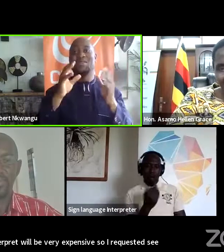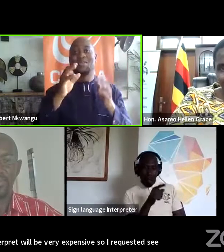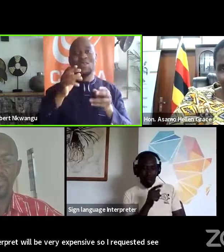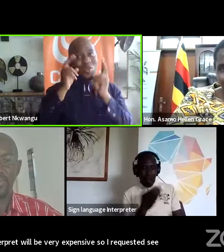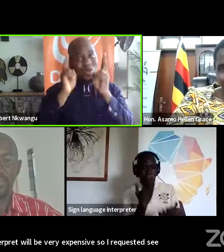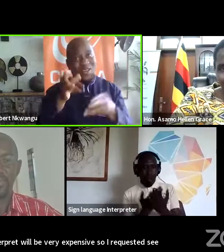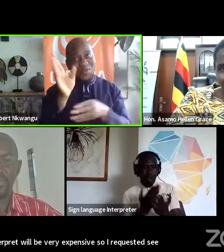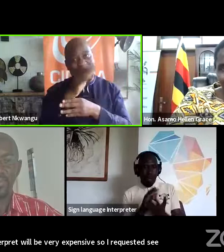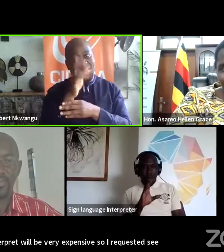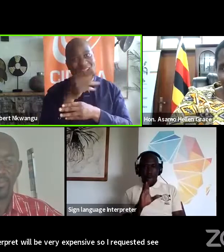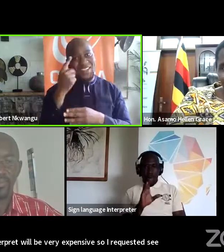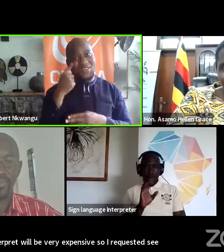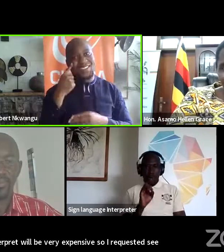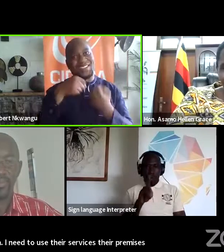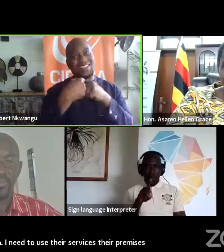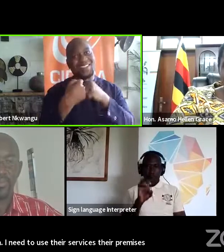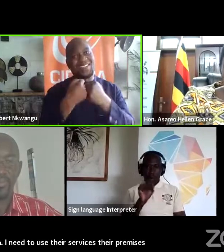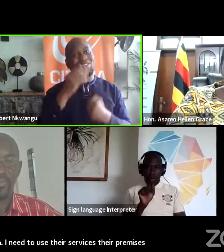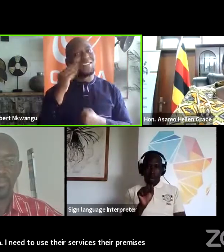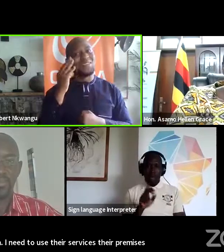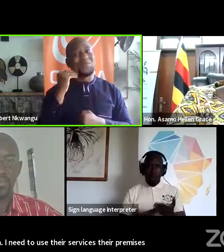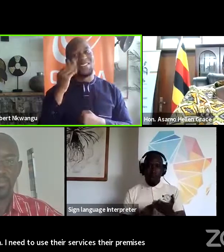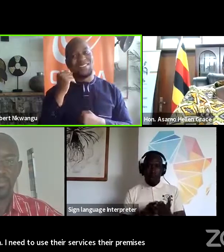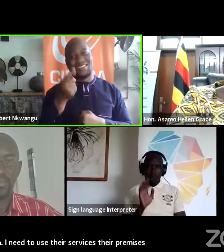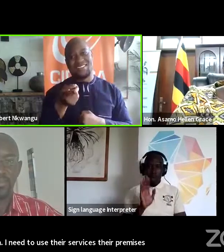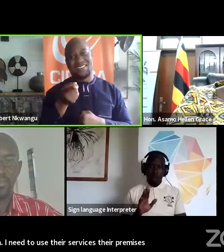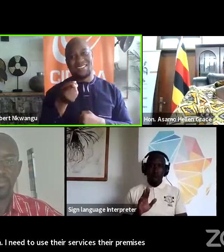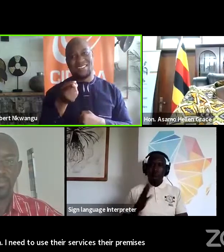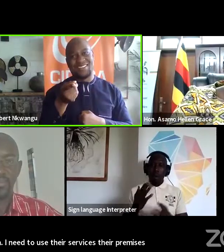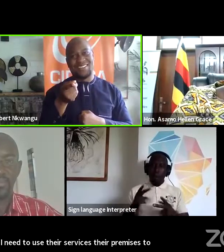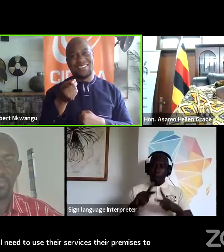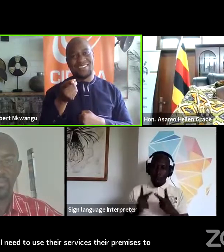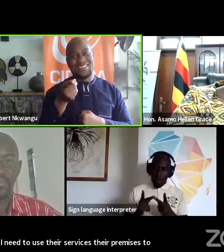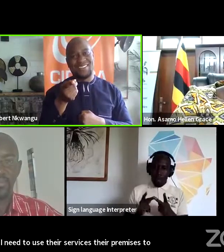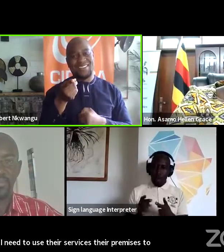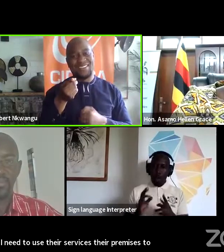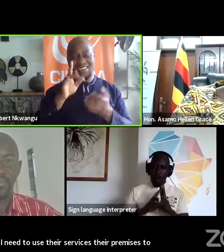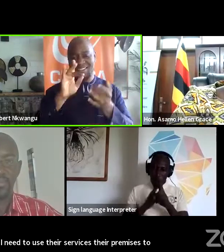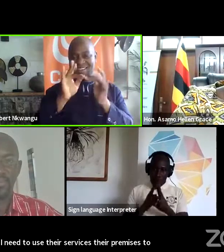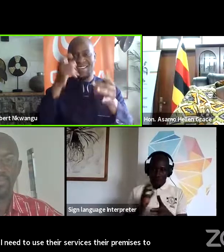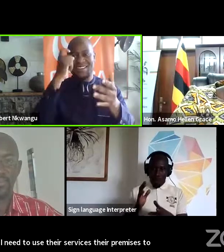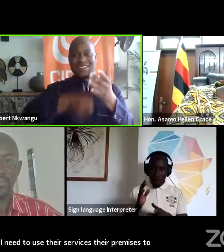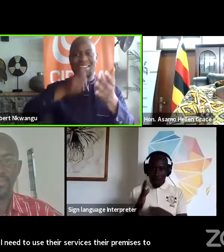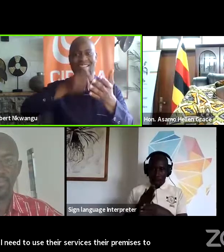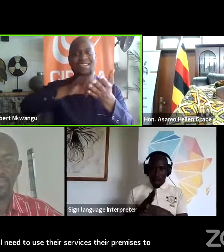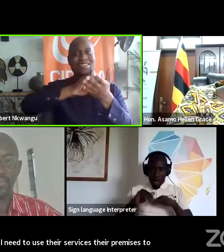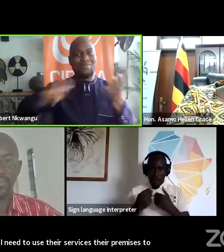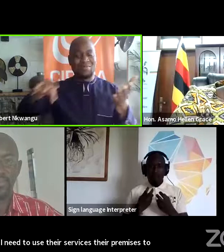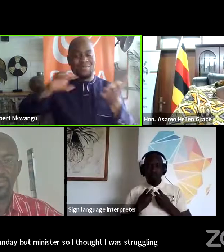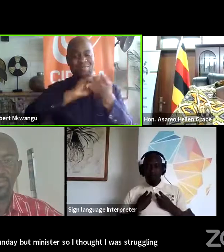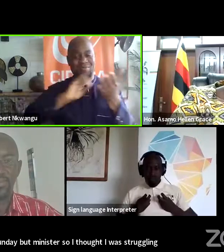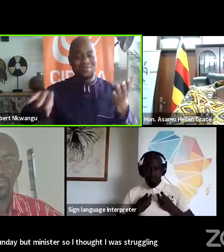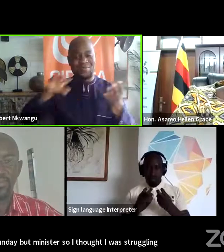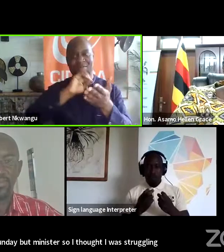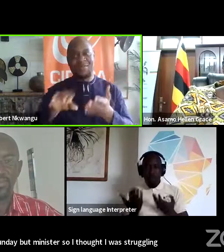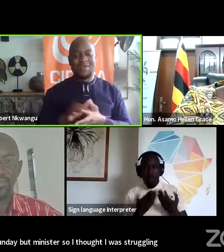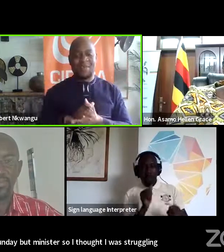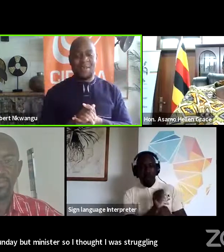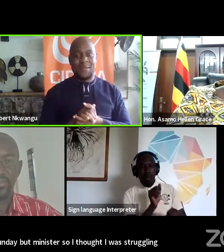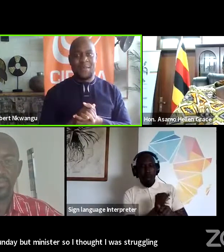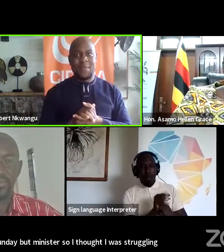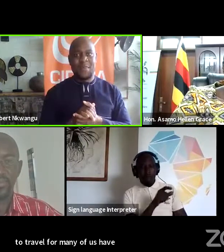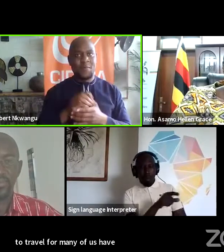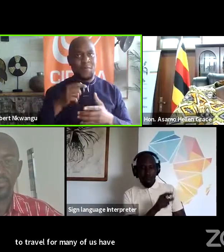their services, their premises to come. So Honorable Minister, that's how I've struggled to travel from whenever I've been